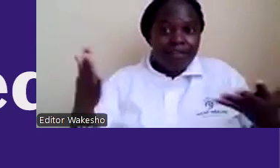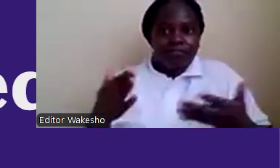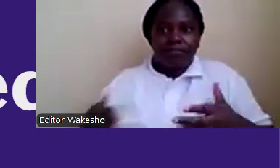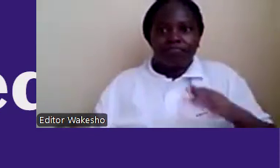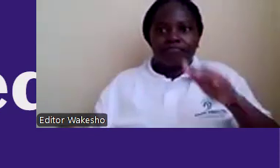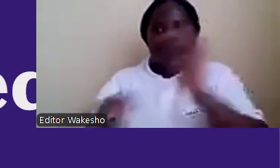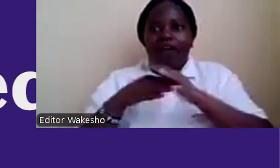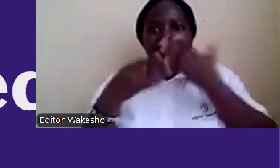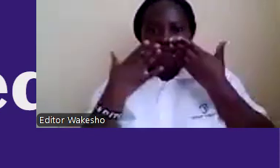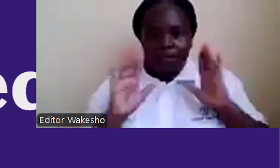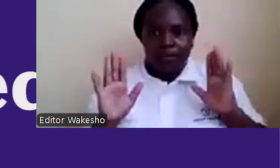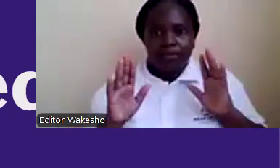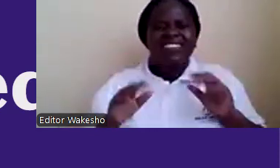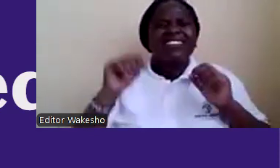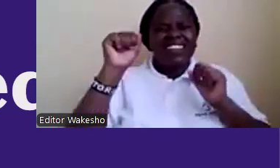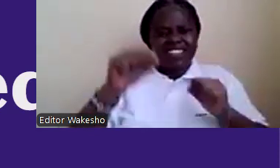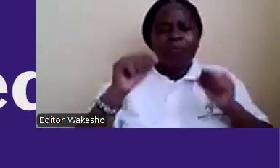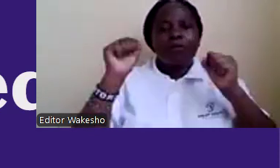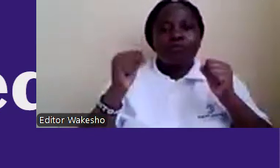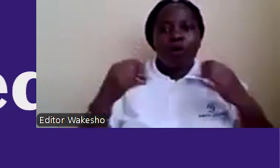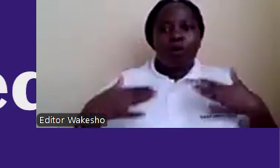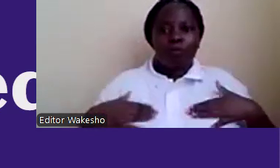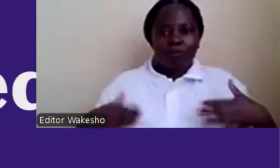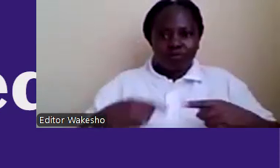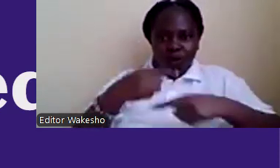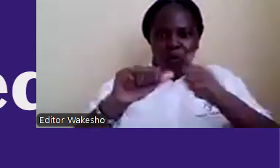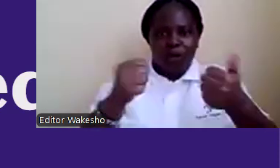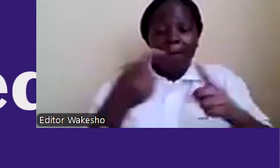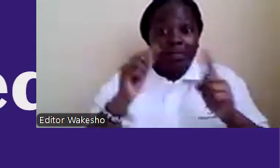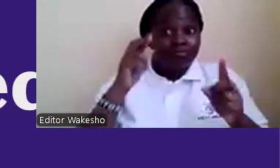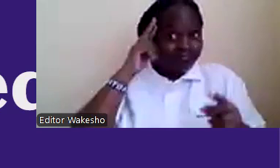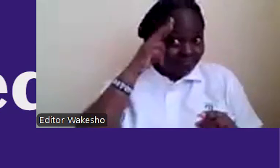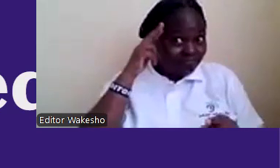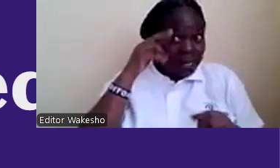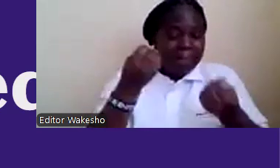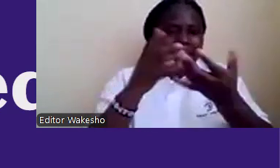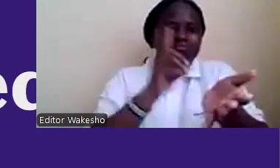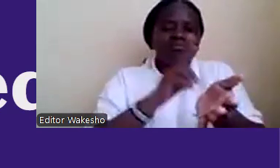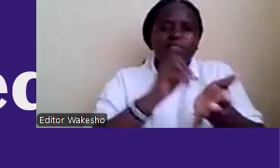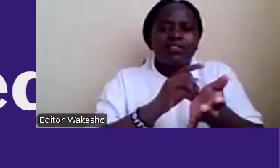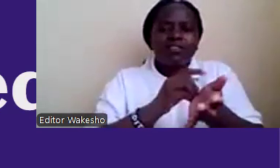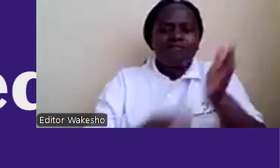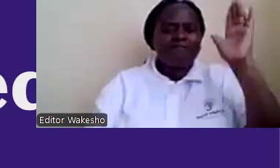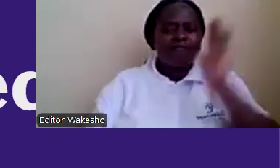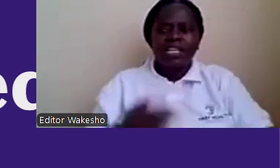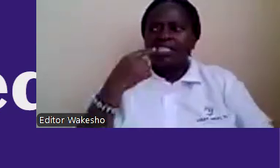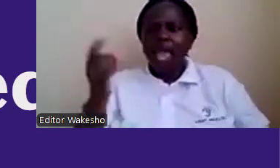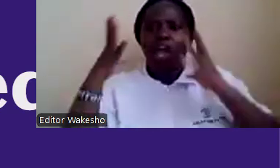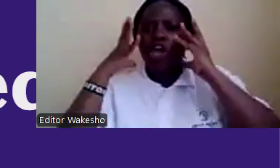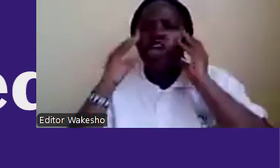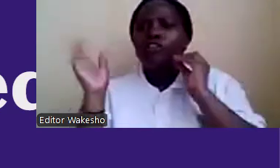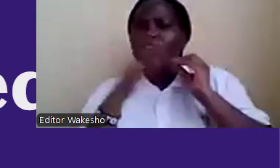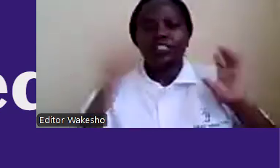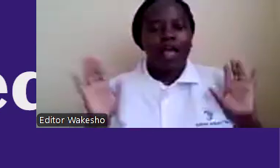could subside, right? However, the reason why many doctors will not be quick to say that this is the cure